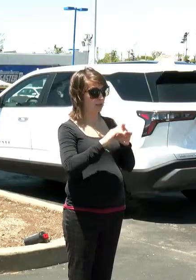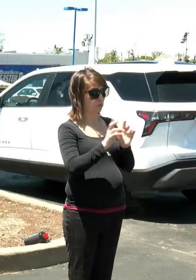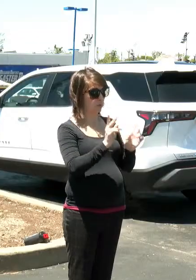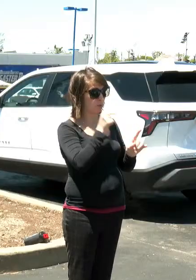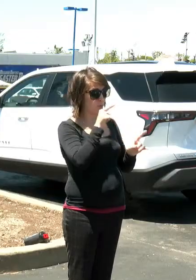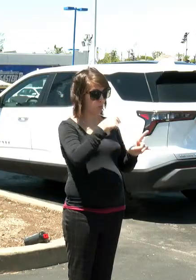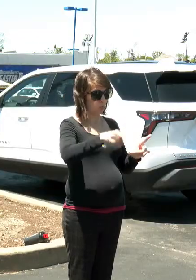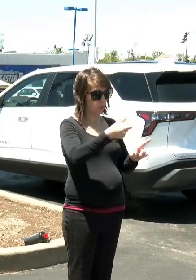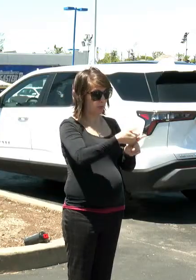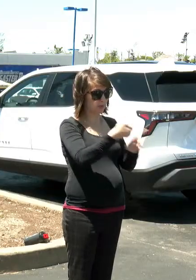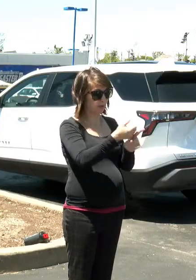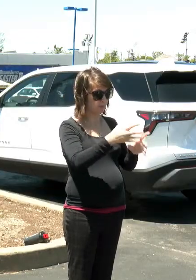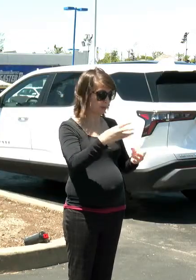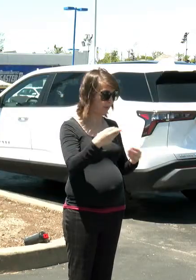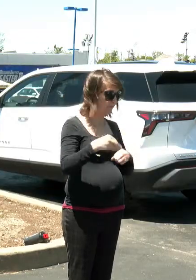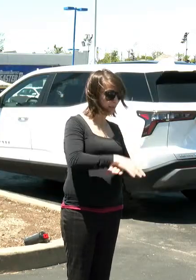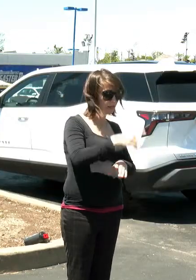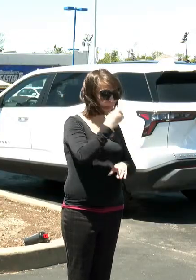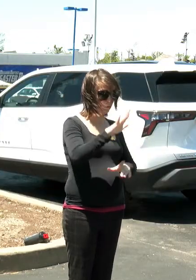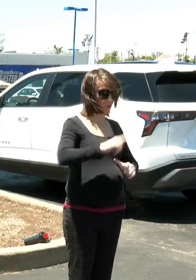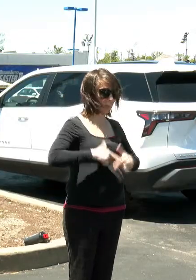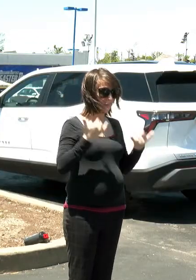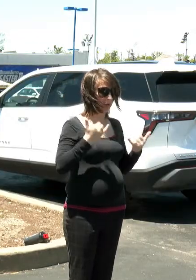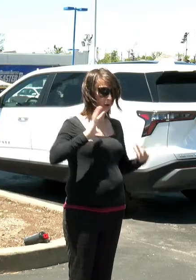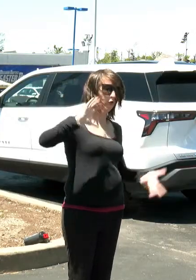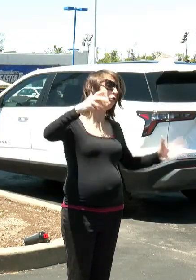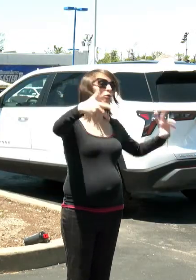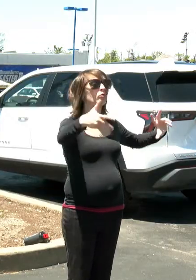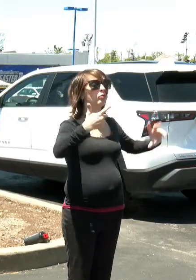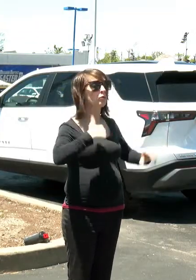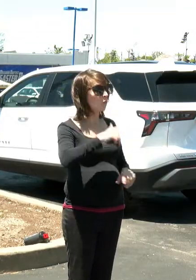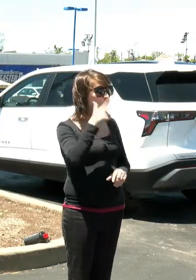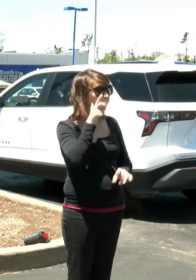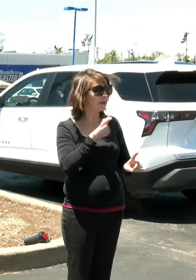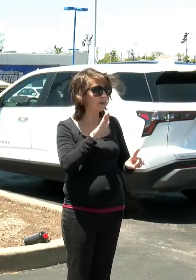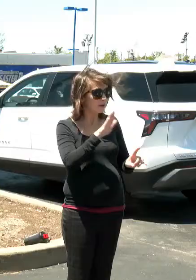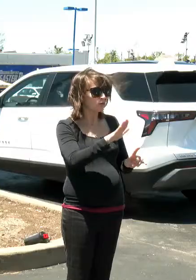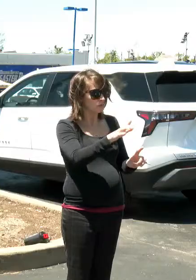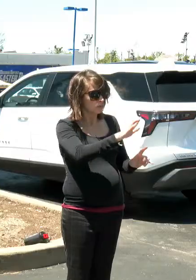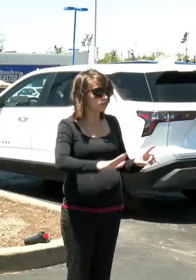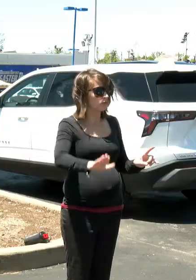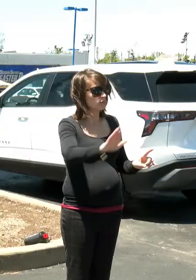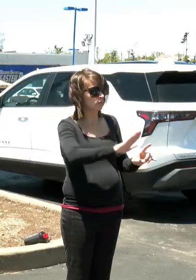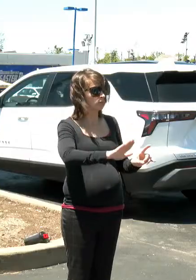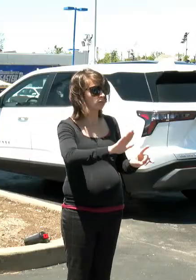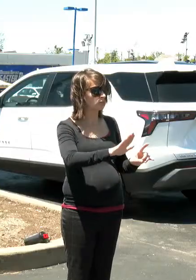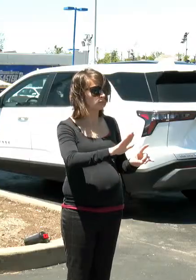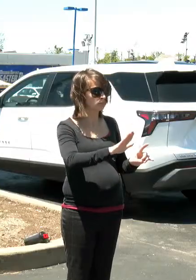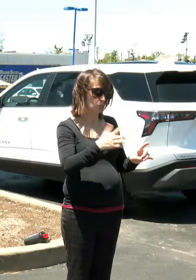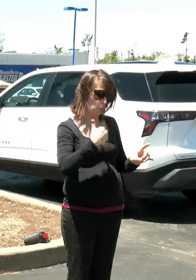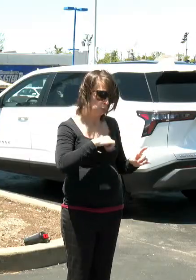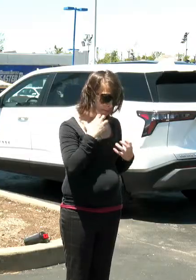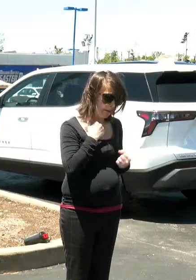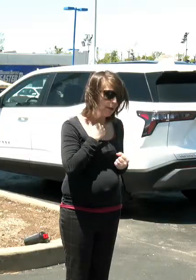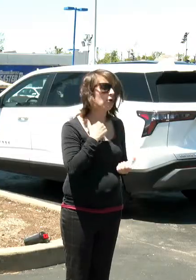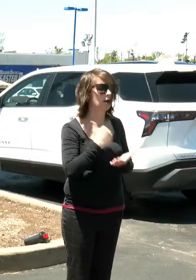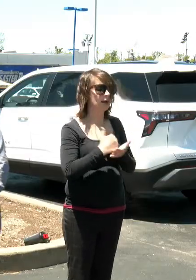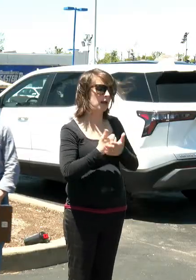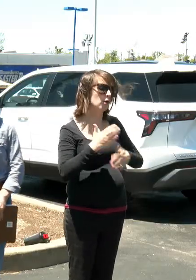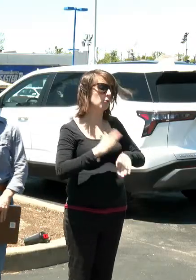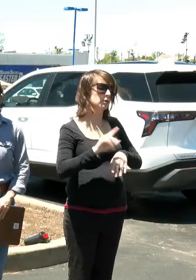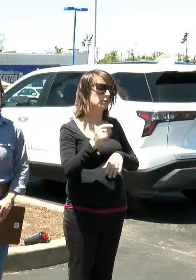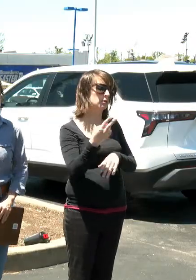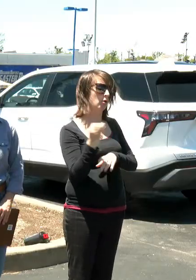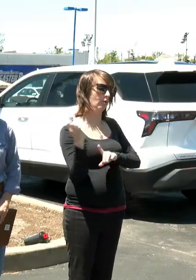affected by it, whose lives are turned upside down, we hear you, we care, and help's on the way.